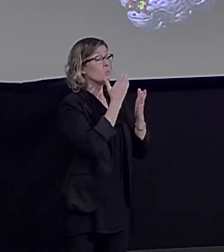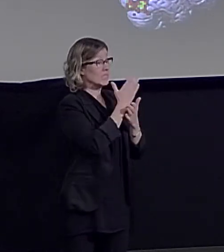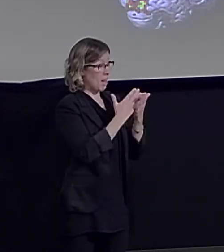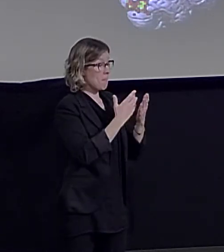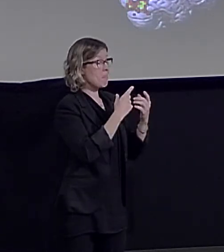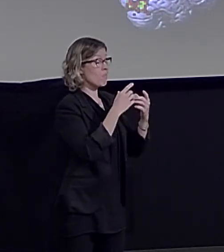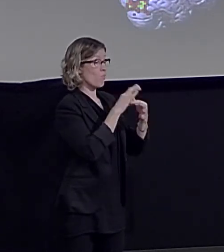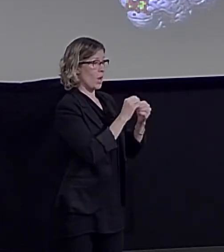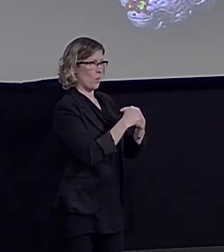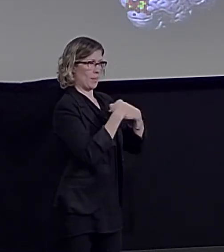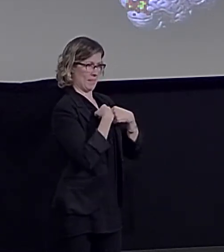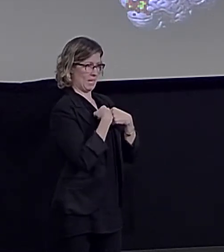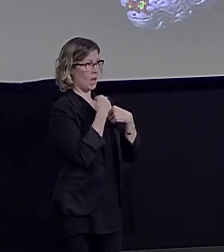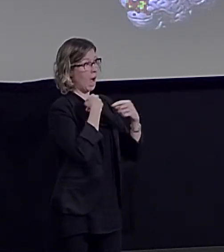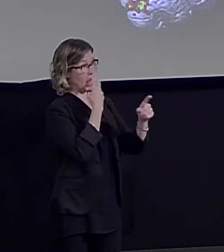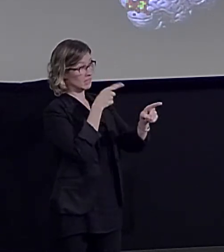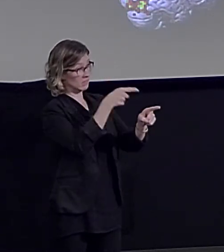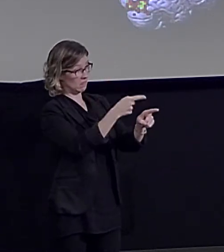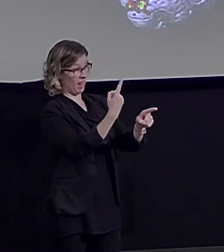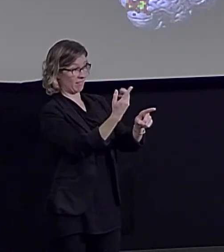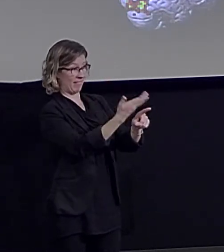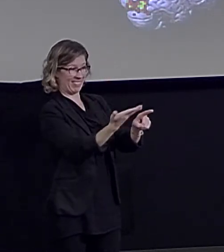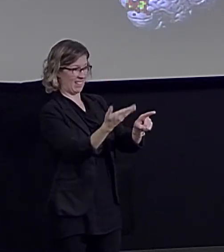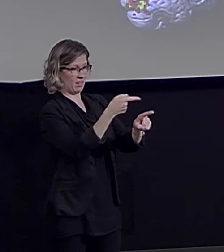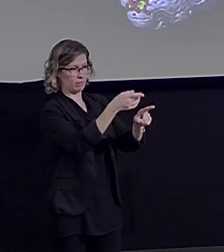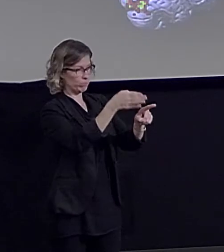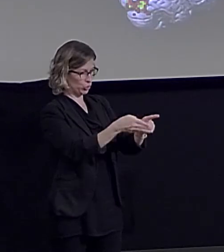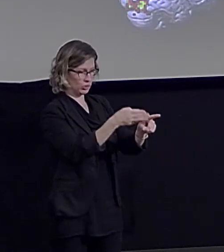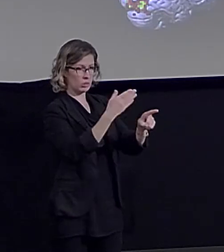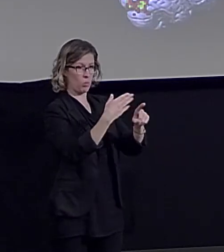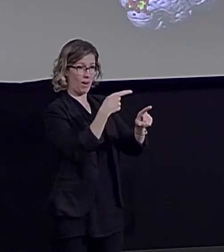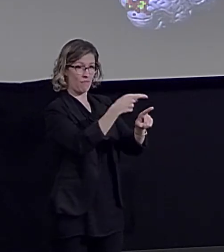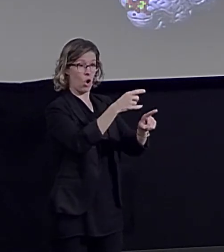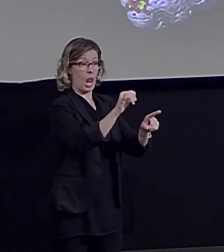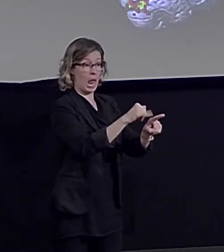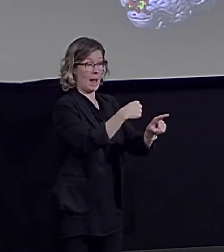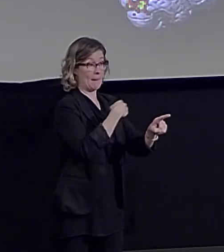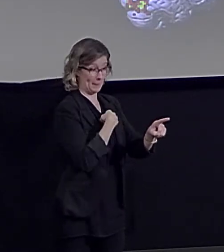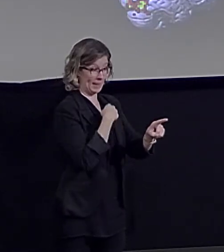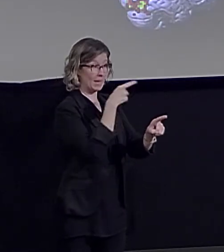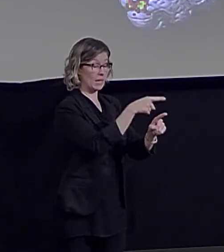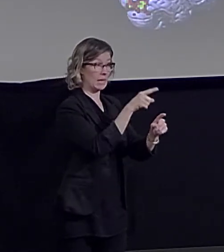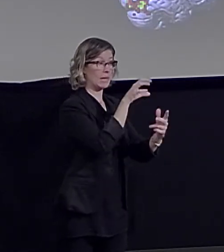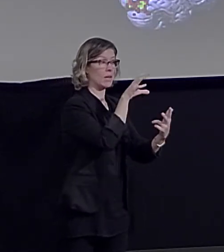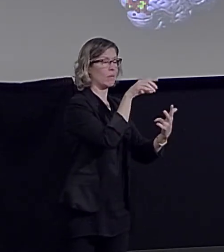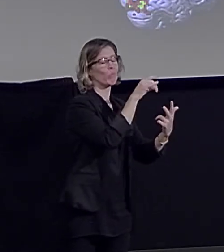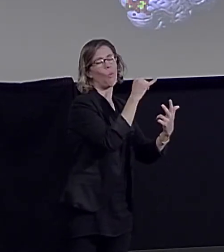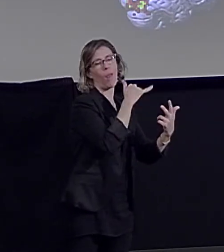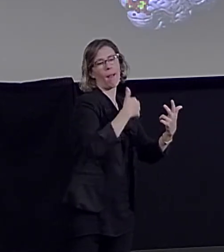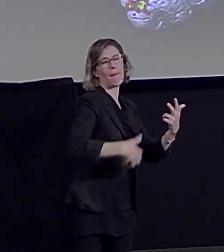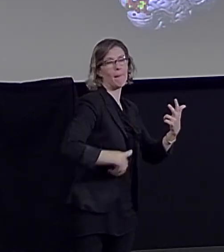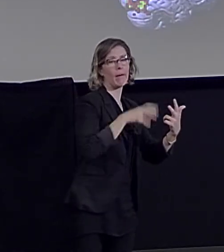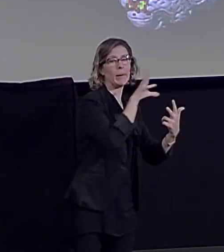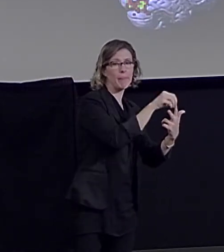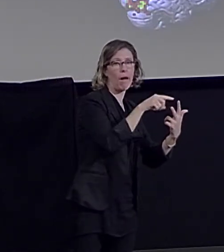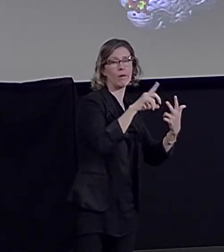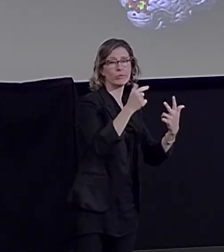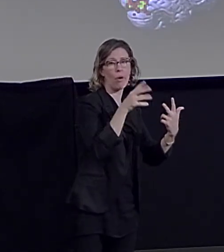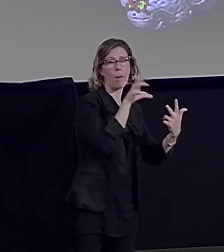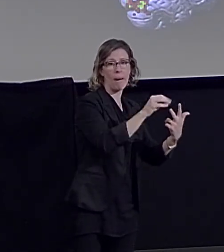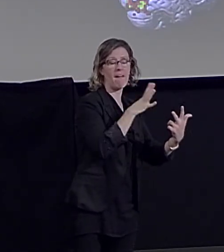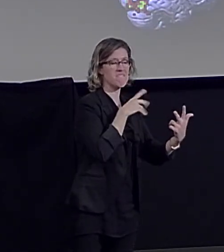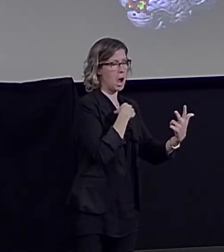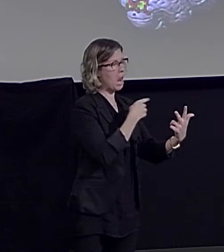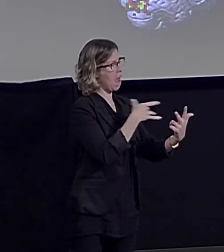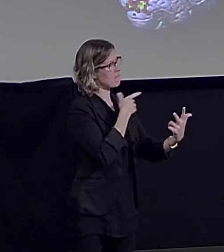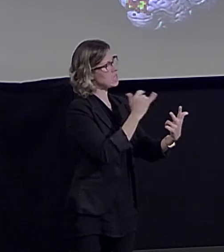mapping. He is like myself. I am biting, he is biting, it's the same. The other is something which I don't know how to do it,